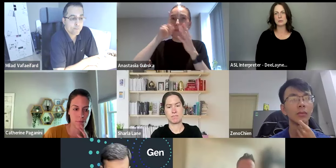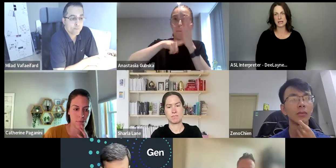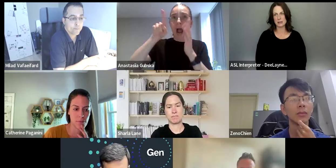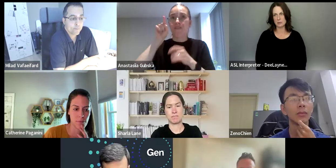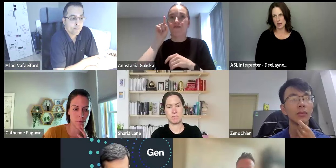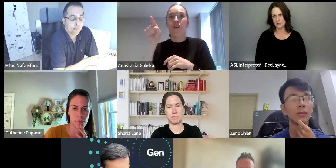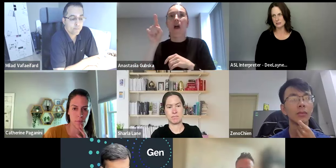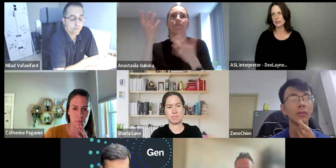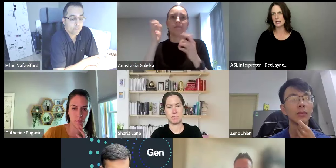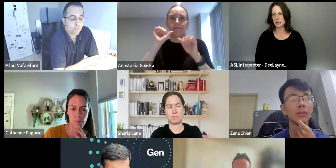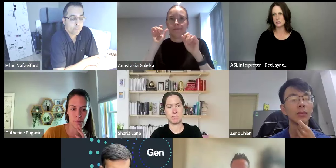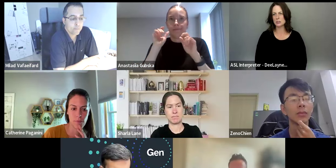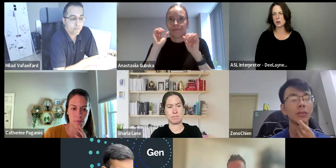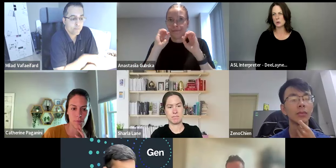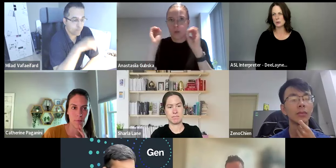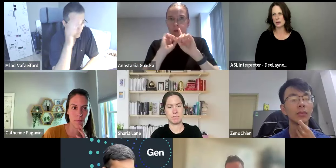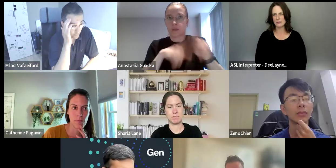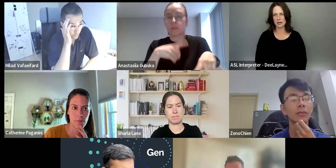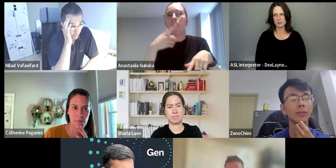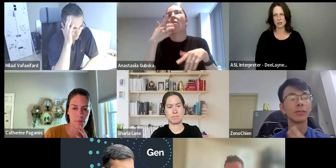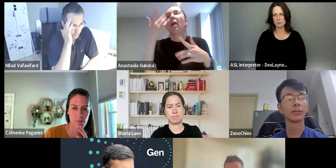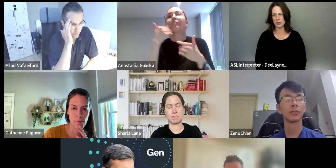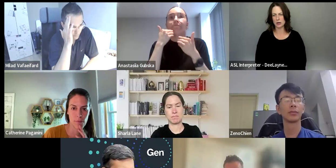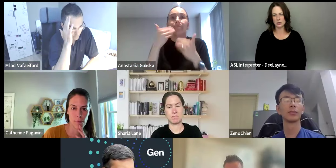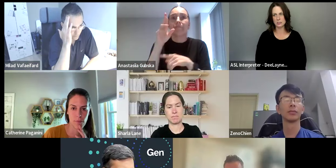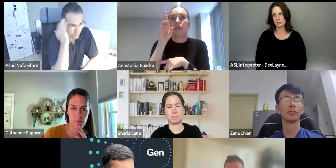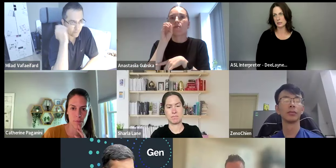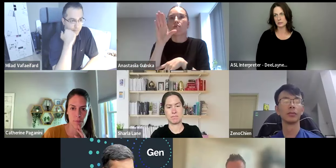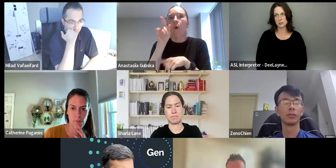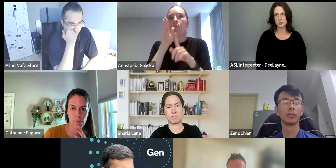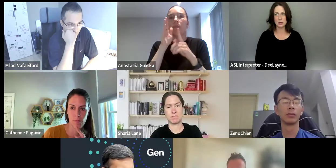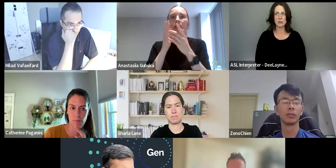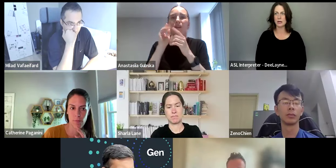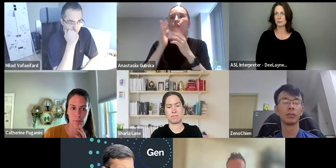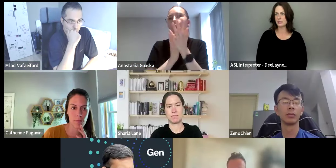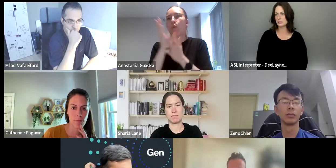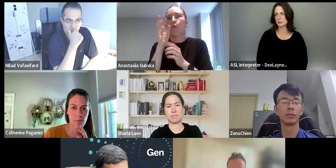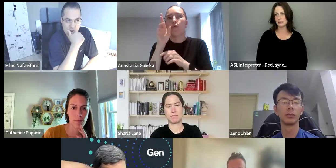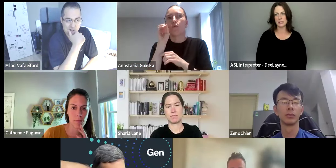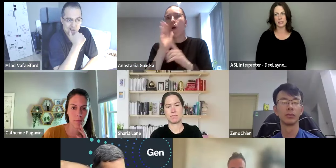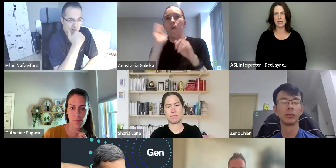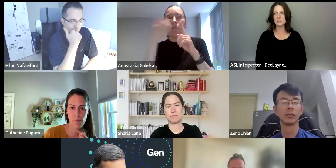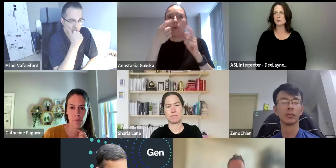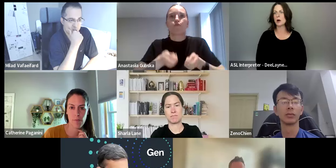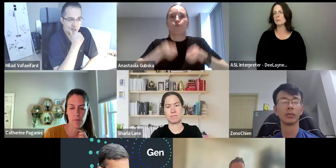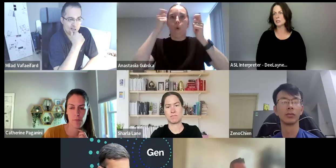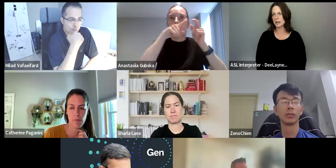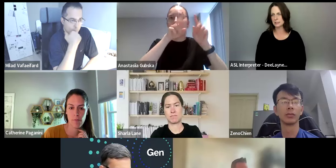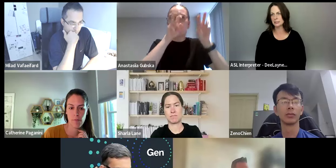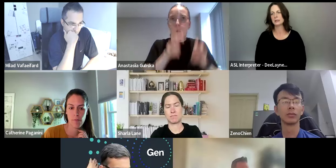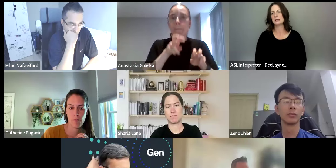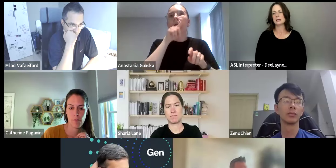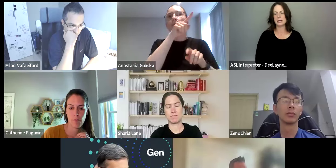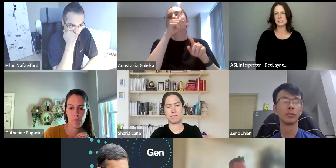And that was AWS. And so, you know, I've tried really hard to get in touch with them. A lot of places I'm not getting an answer. Rob